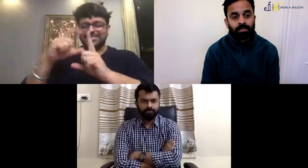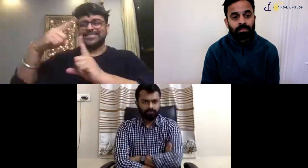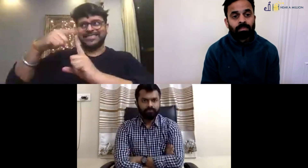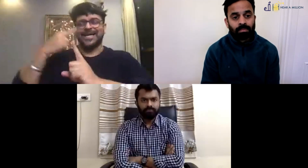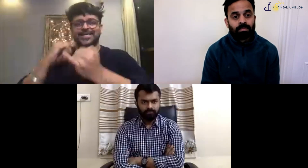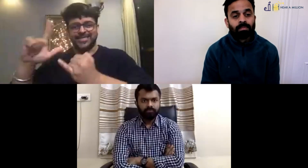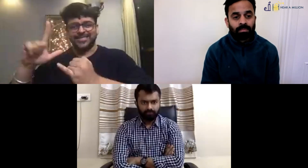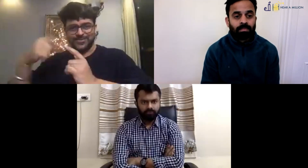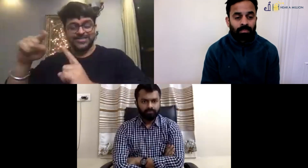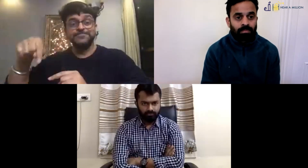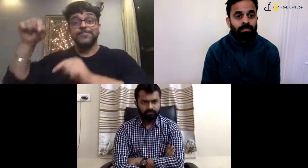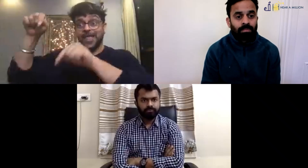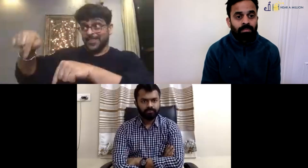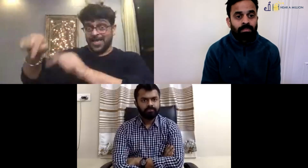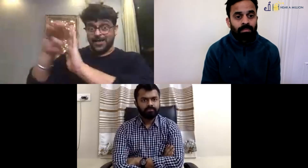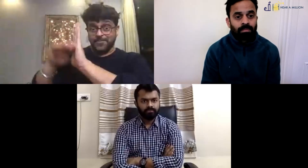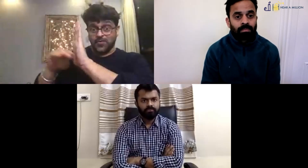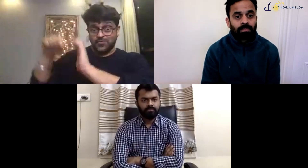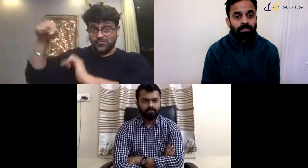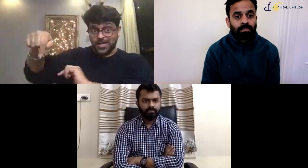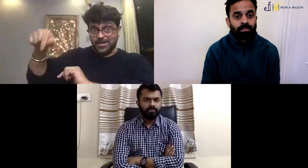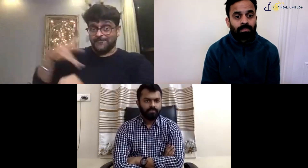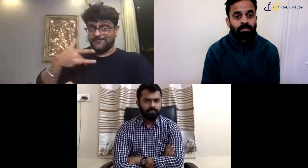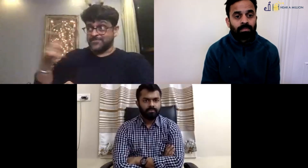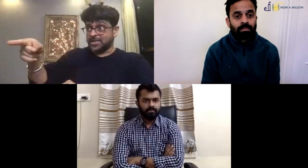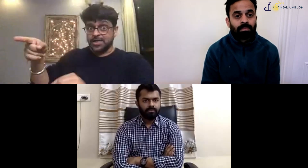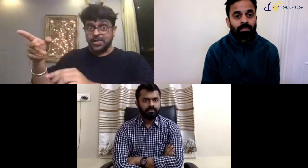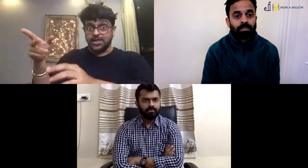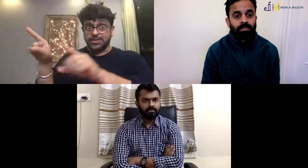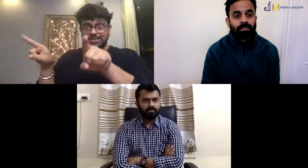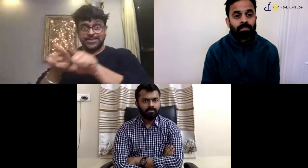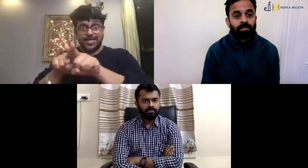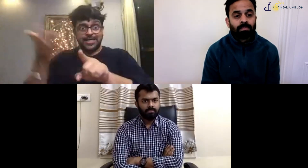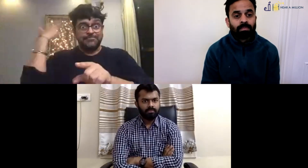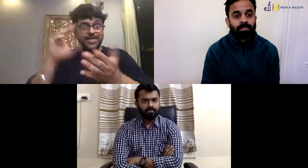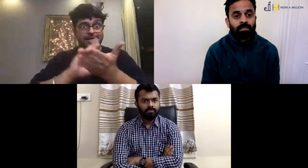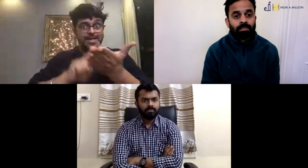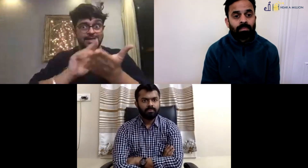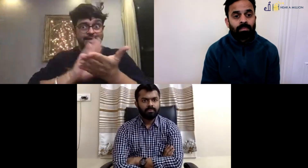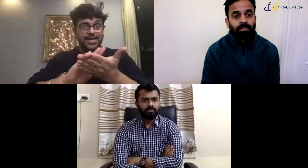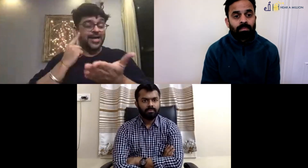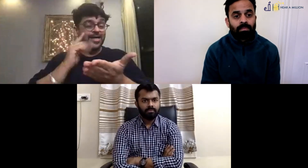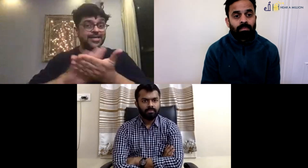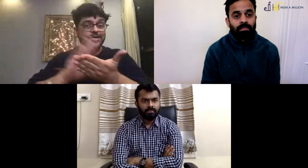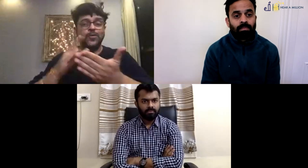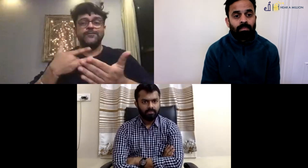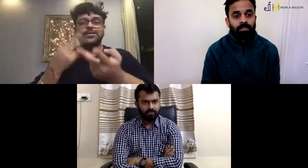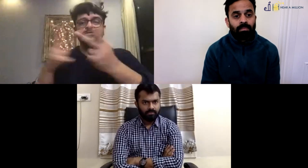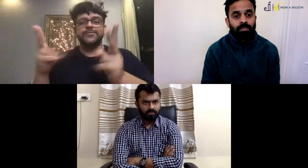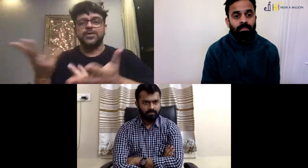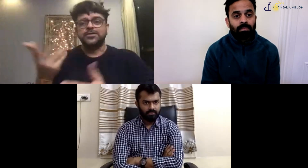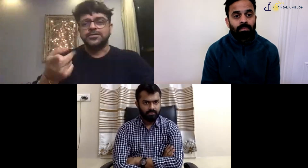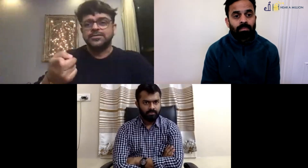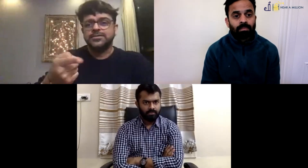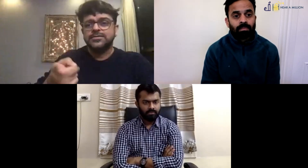DTISL, right? That one, DTISL. And that particular program, do you feel that is it equivalent to what NIHH